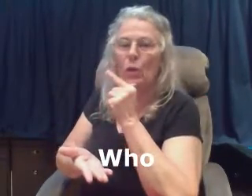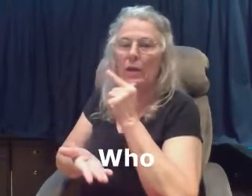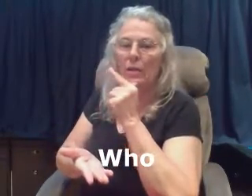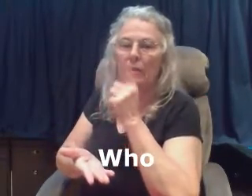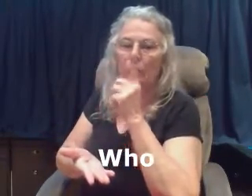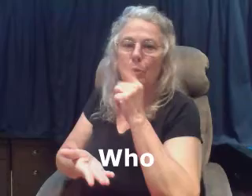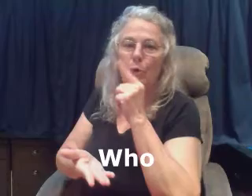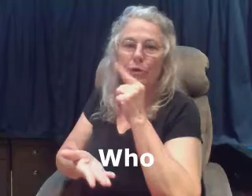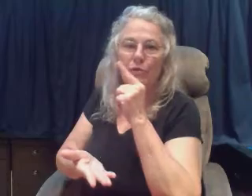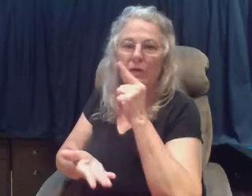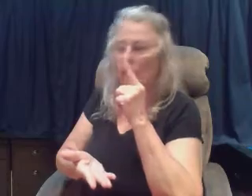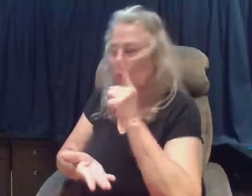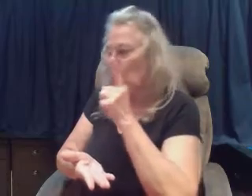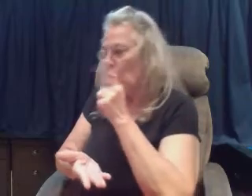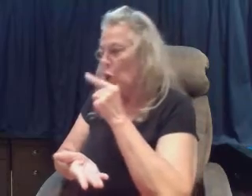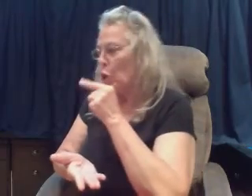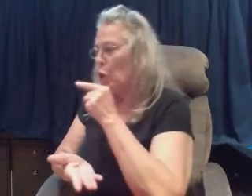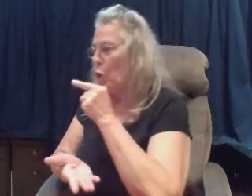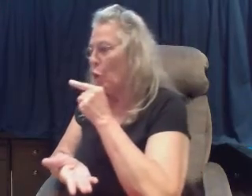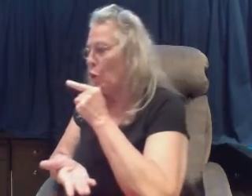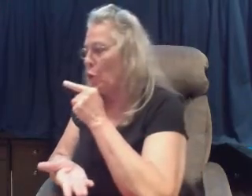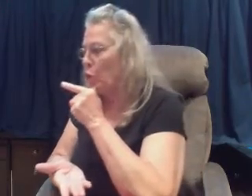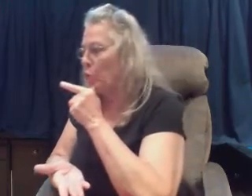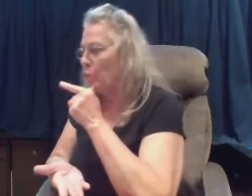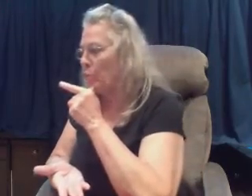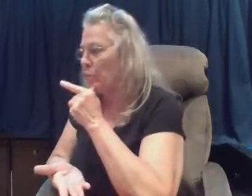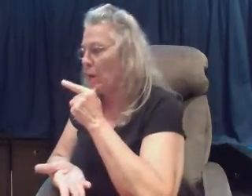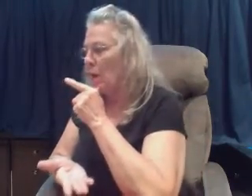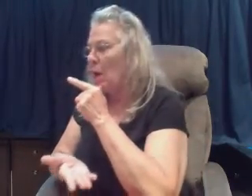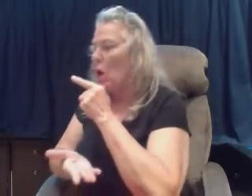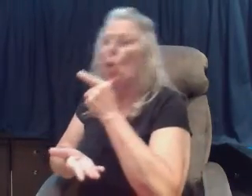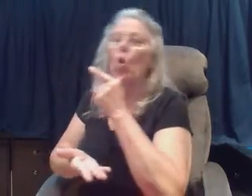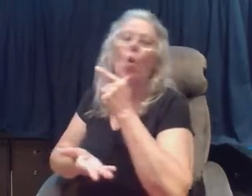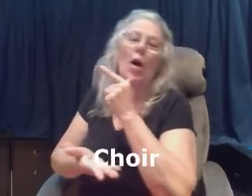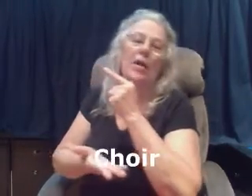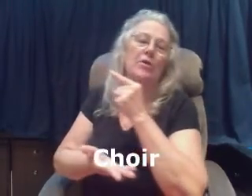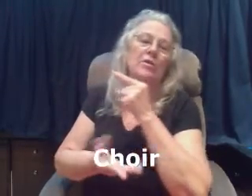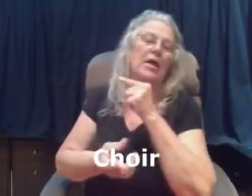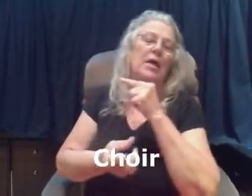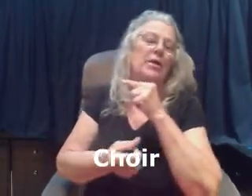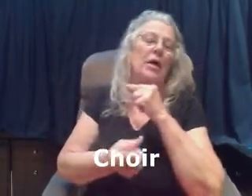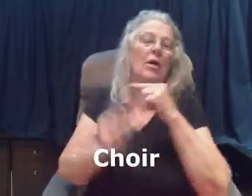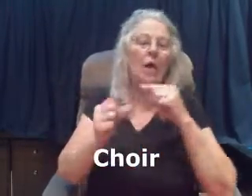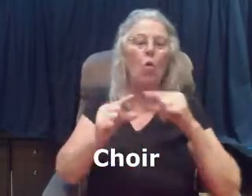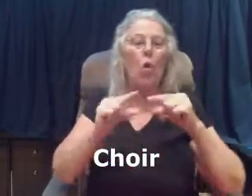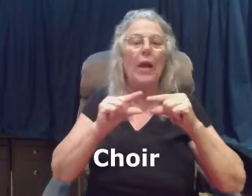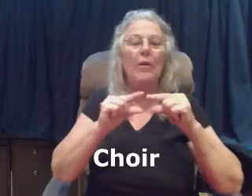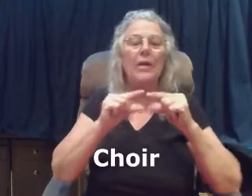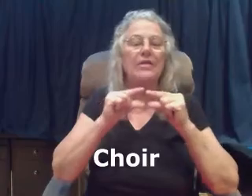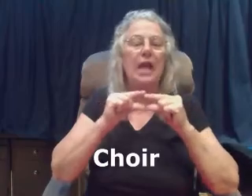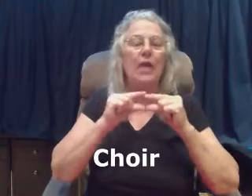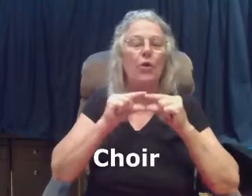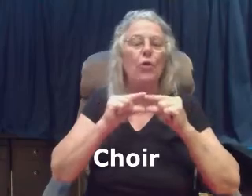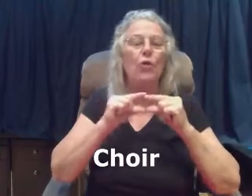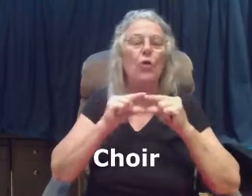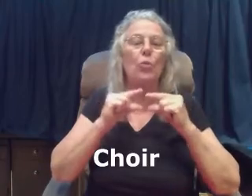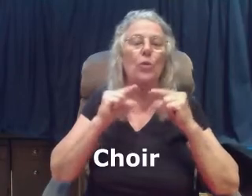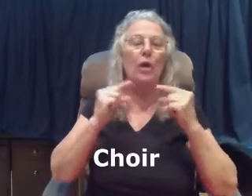wiggle of your pointer finger. Who, or whom. Choirs. Now, a choir is a group